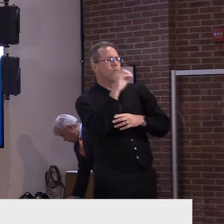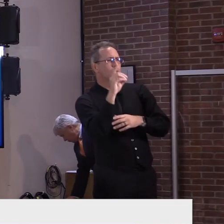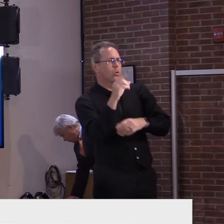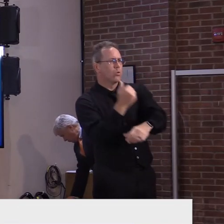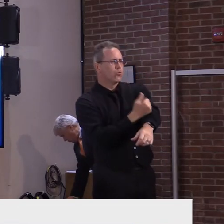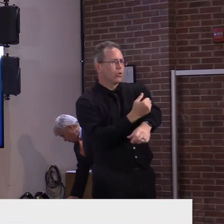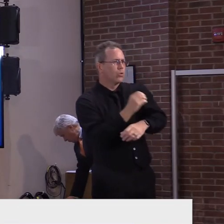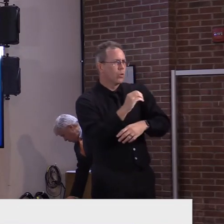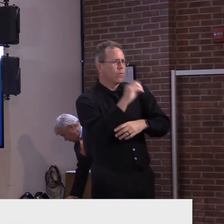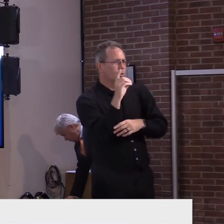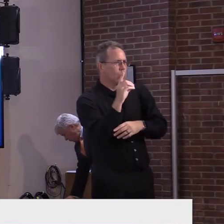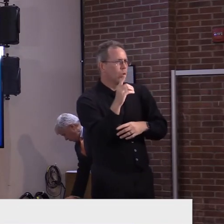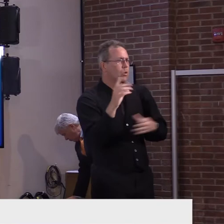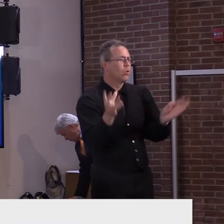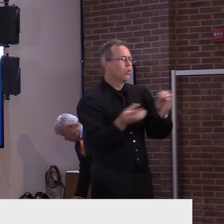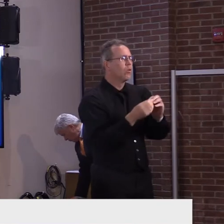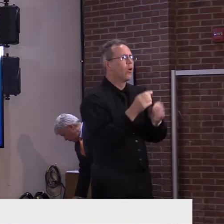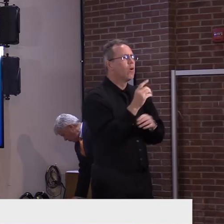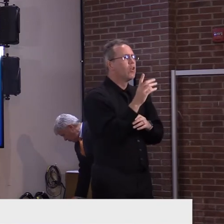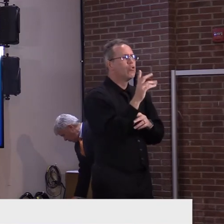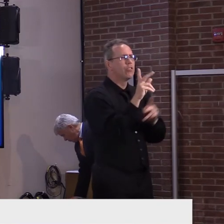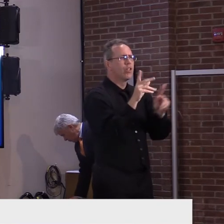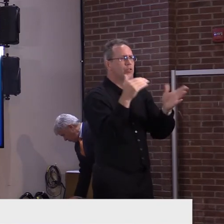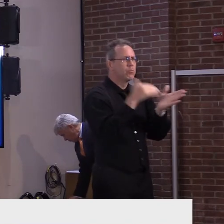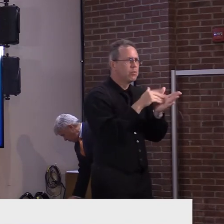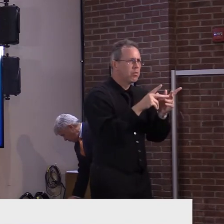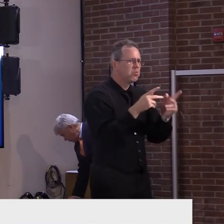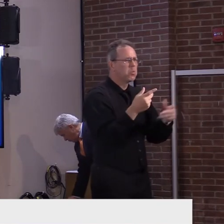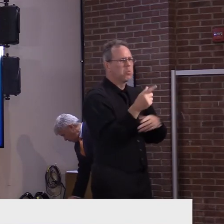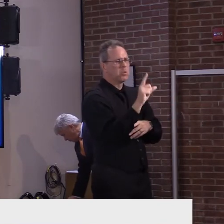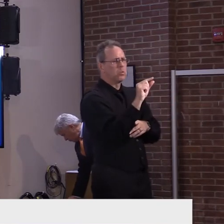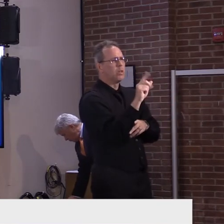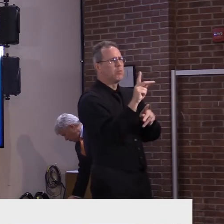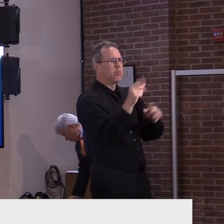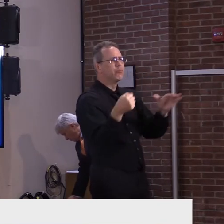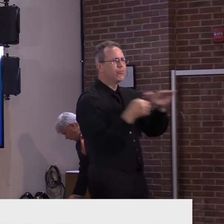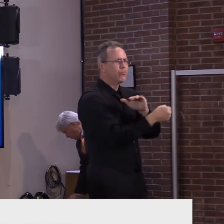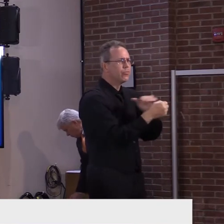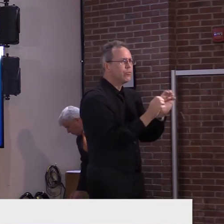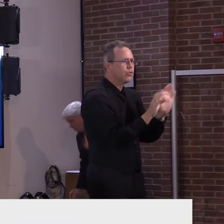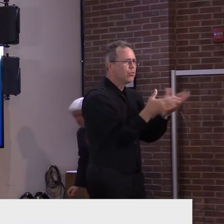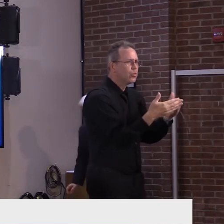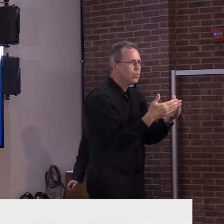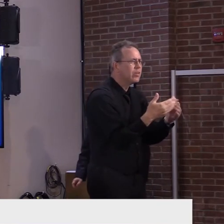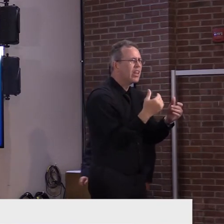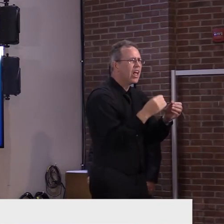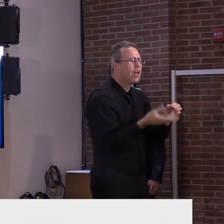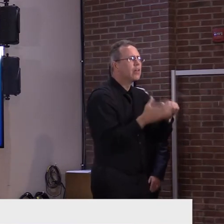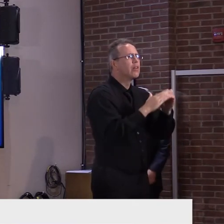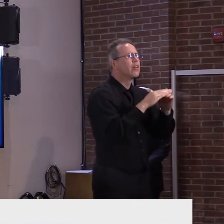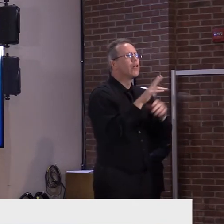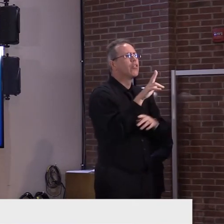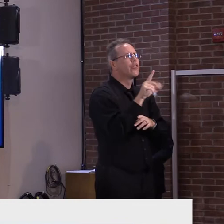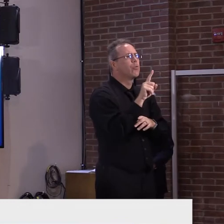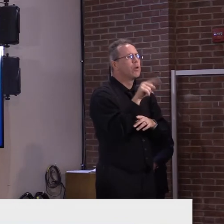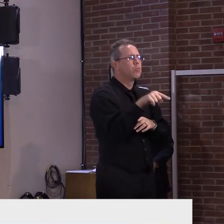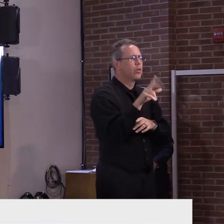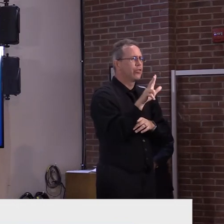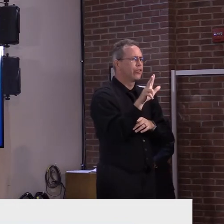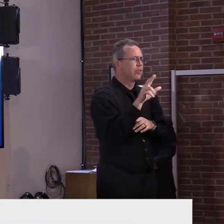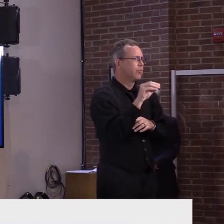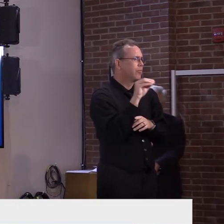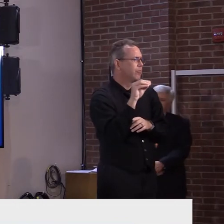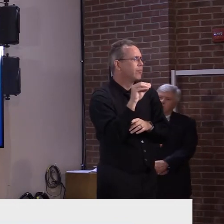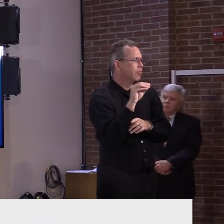100,000, and I might have to get back to you on specifics. It's now up to around 31.3. So